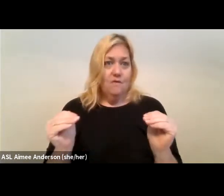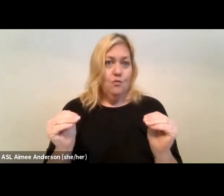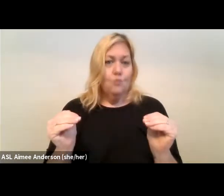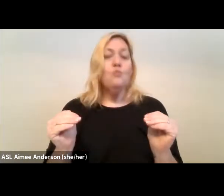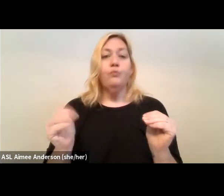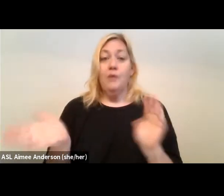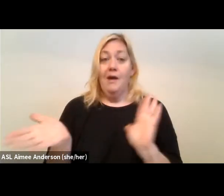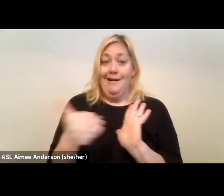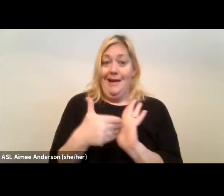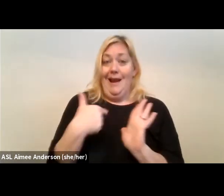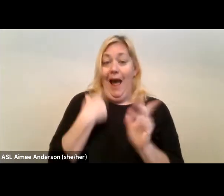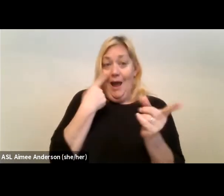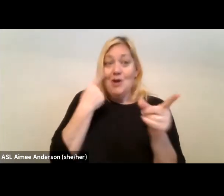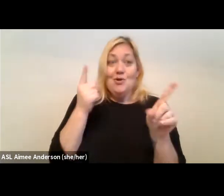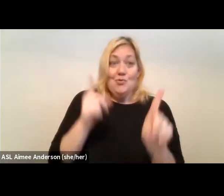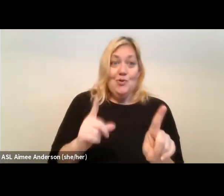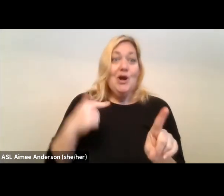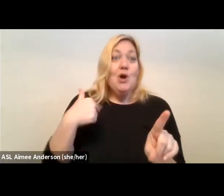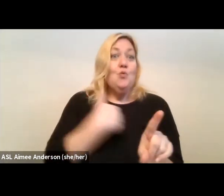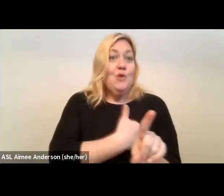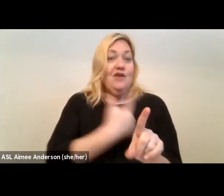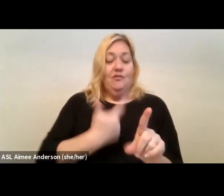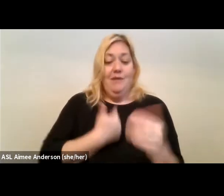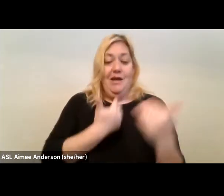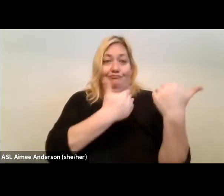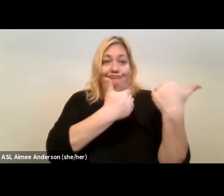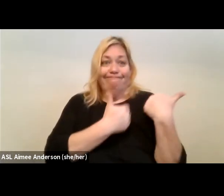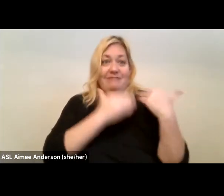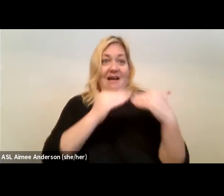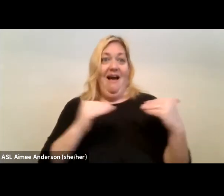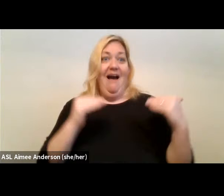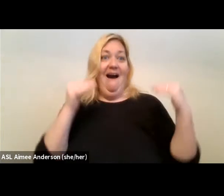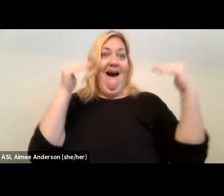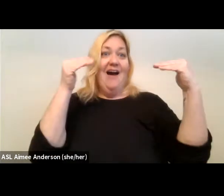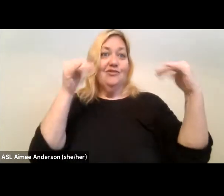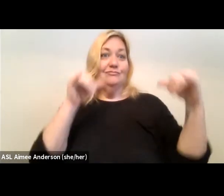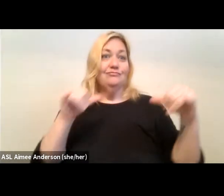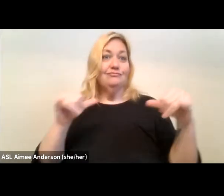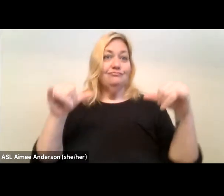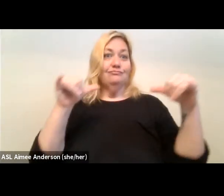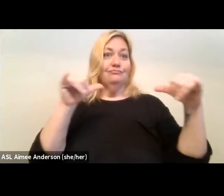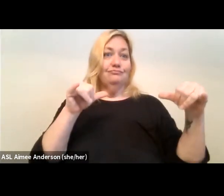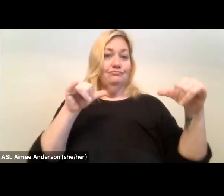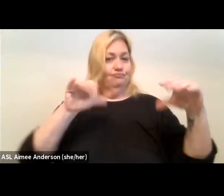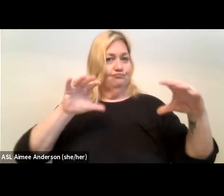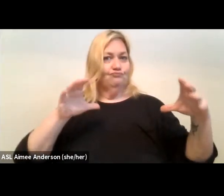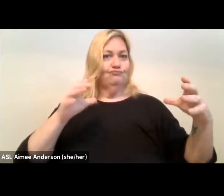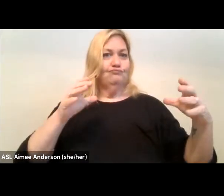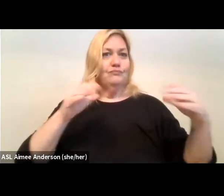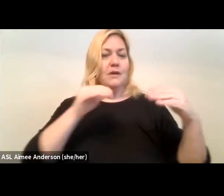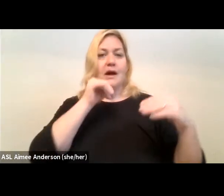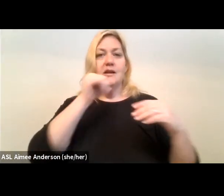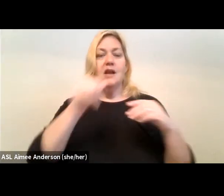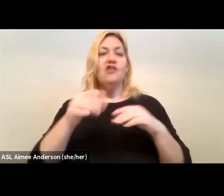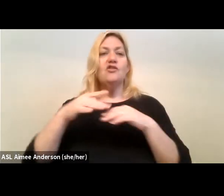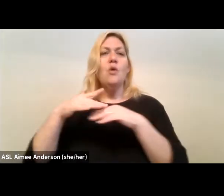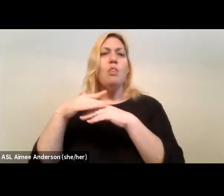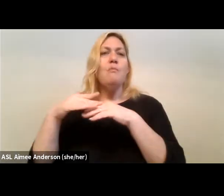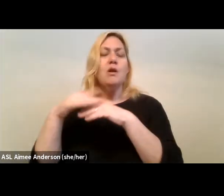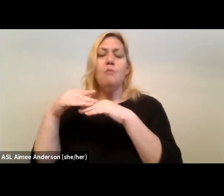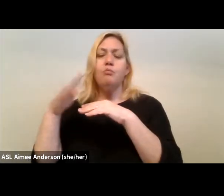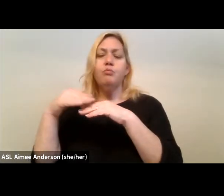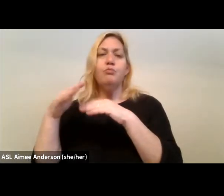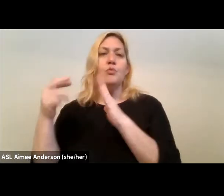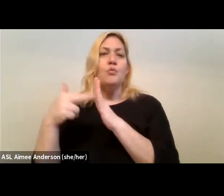again, I agree that we should be holding ourselves to a higher standard and not just going with the minimum requirements